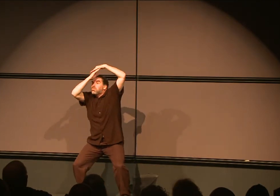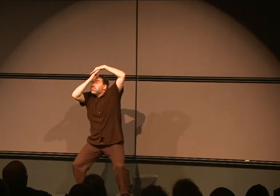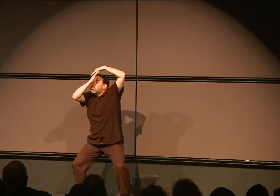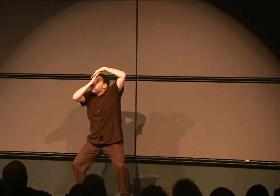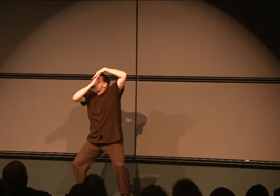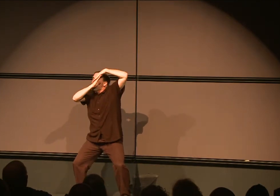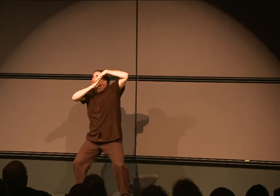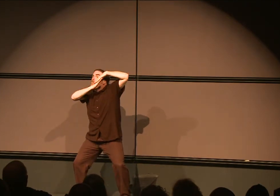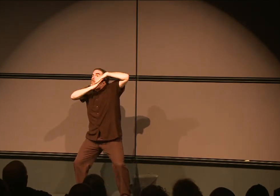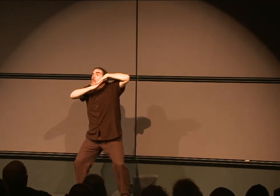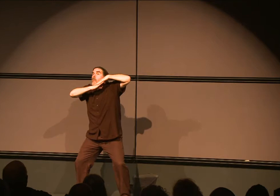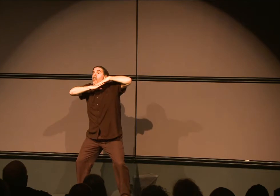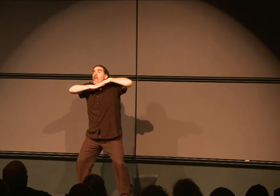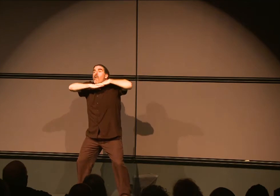She floats.